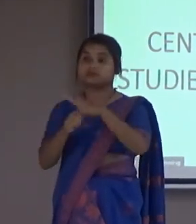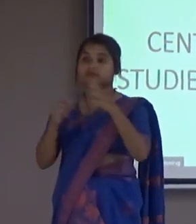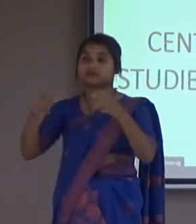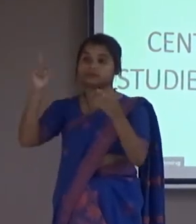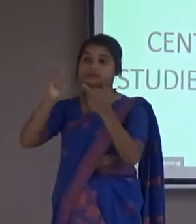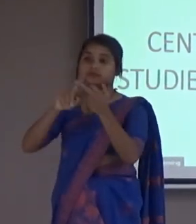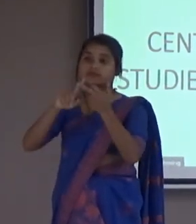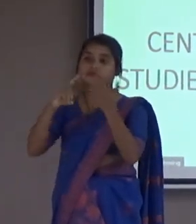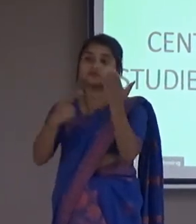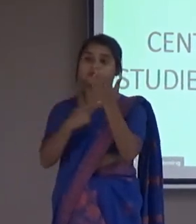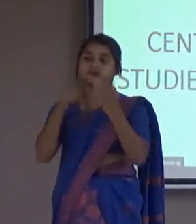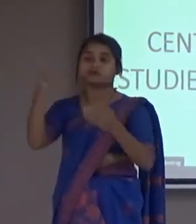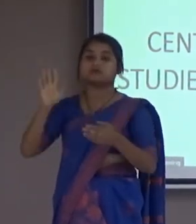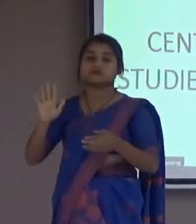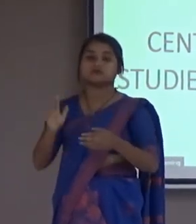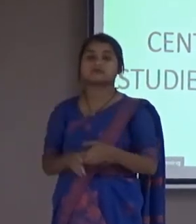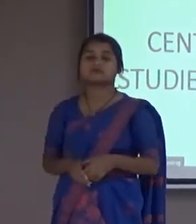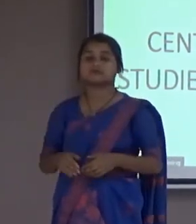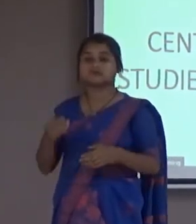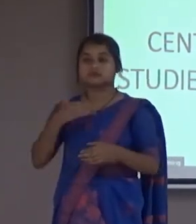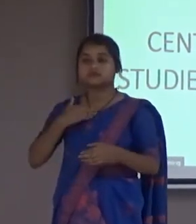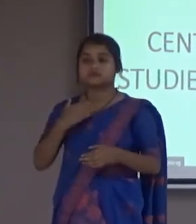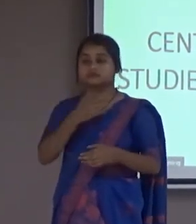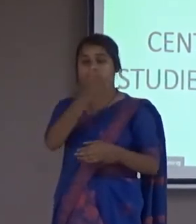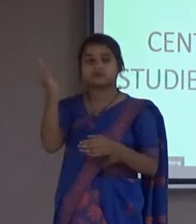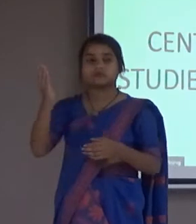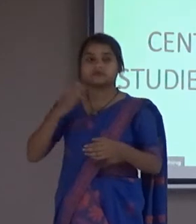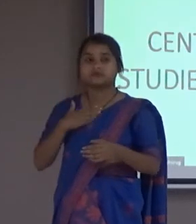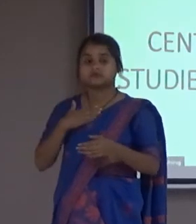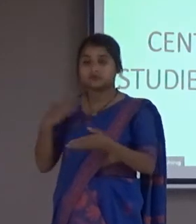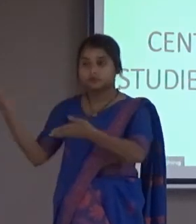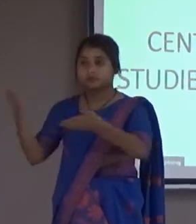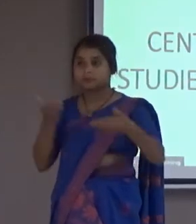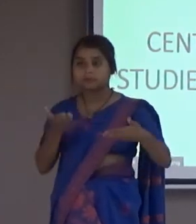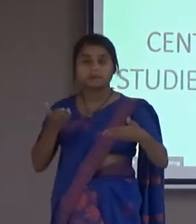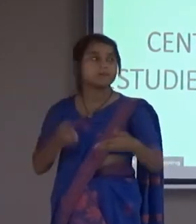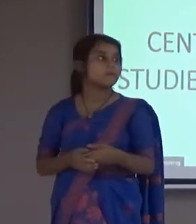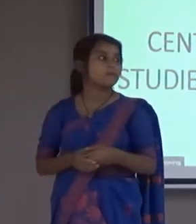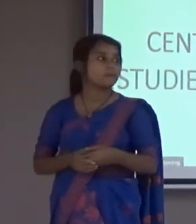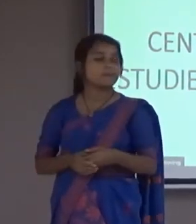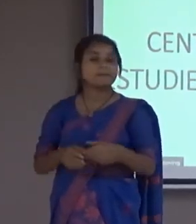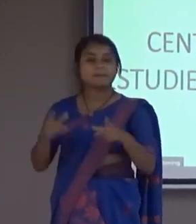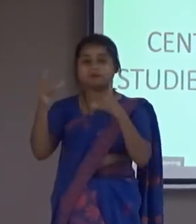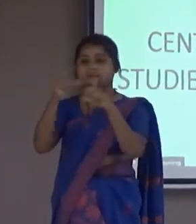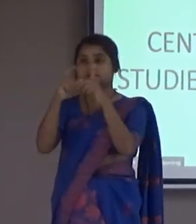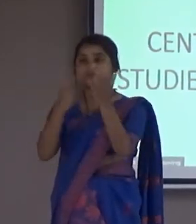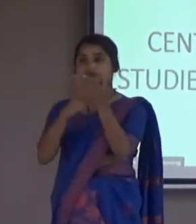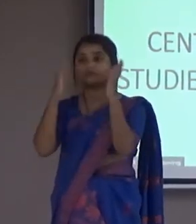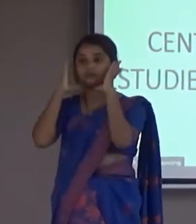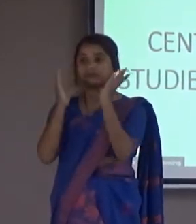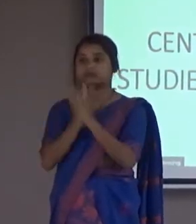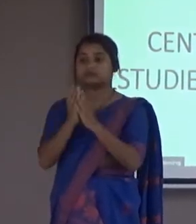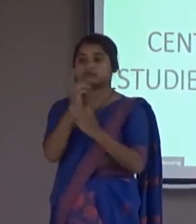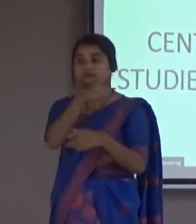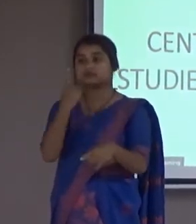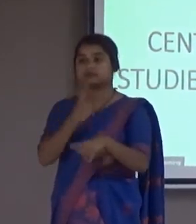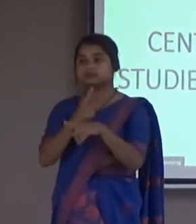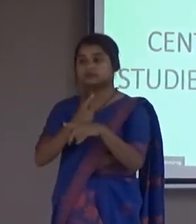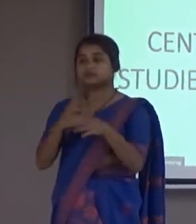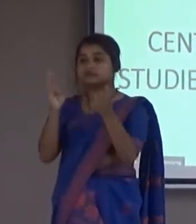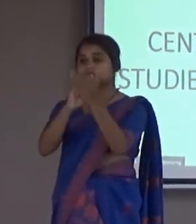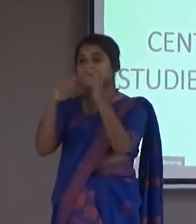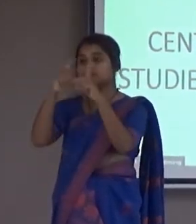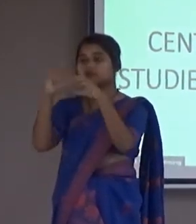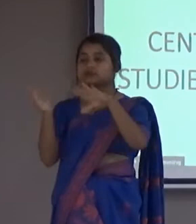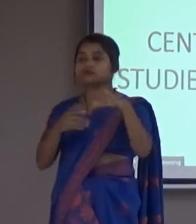presence, and I will be missing a lot if I do not welcome Dr. Ramani, Managing Director